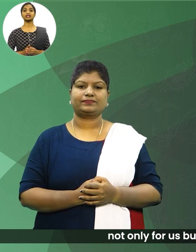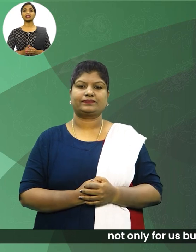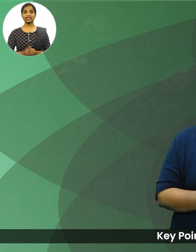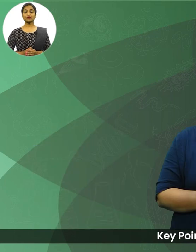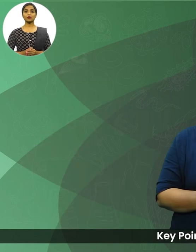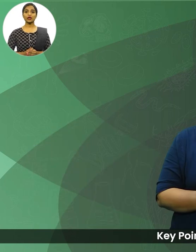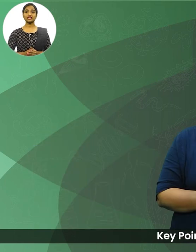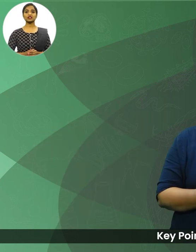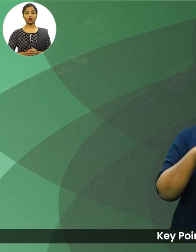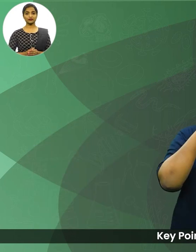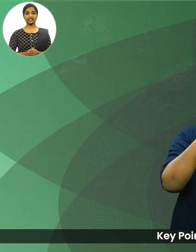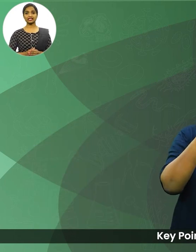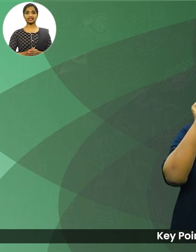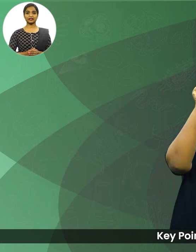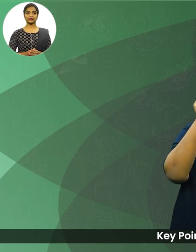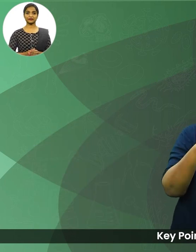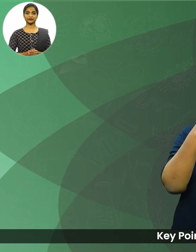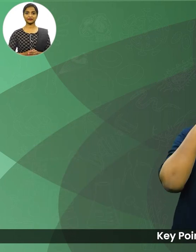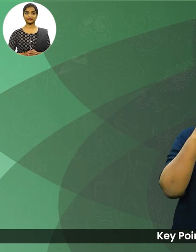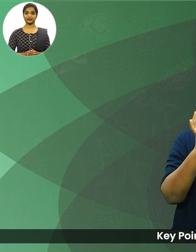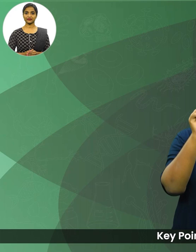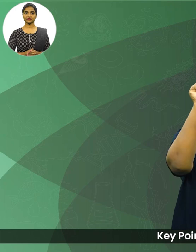Key points of the lesson.